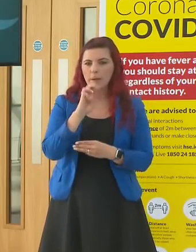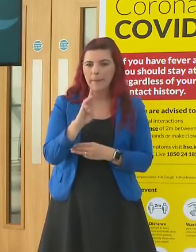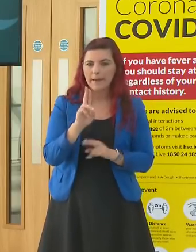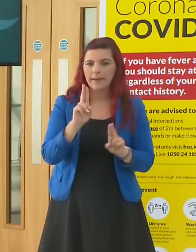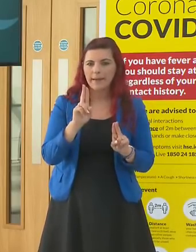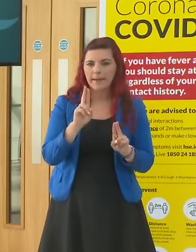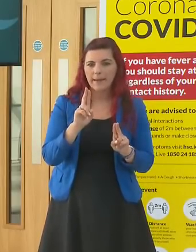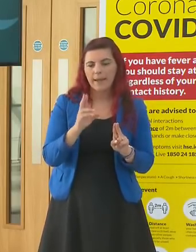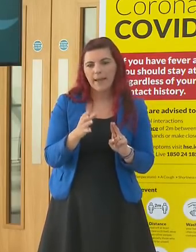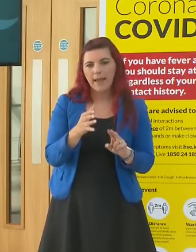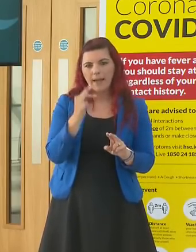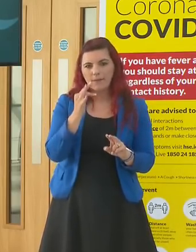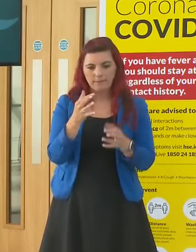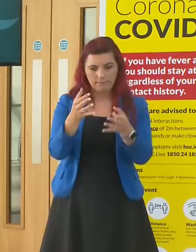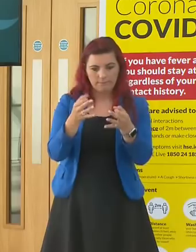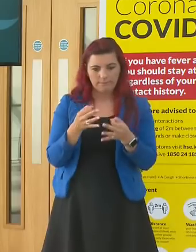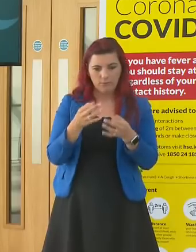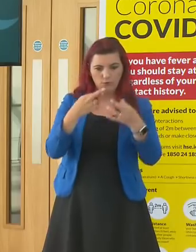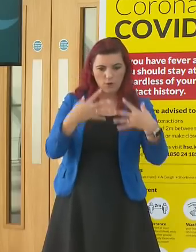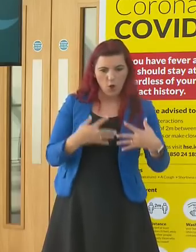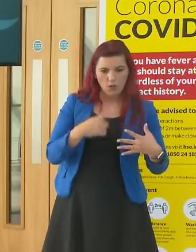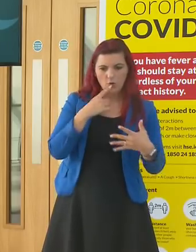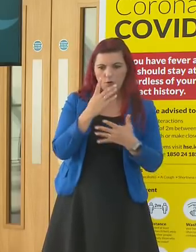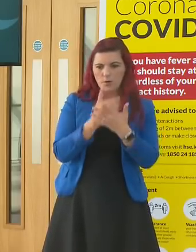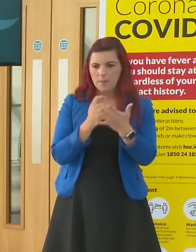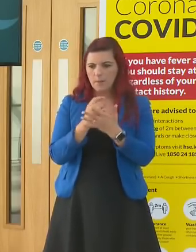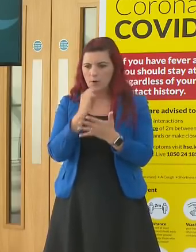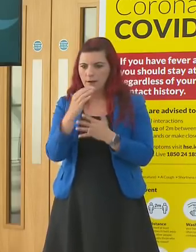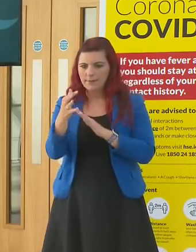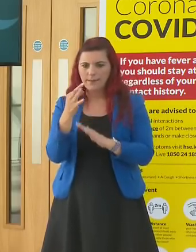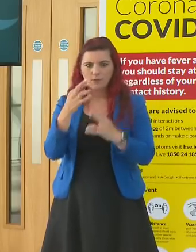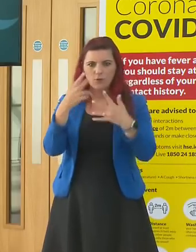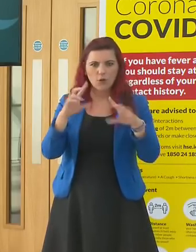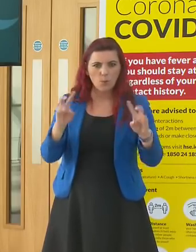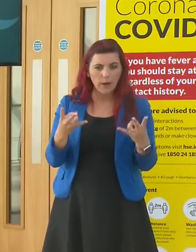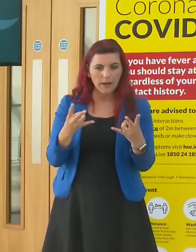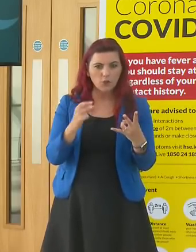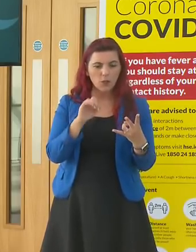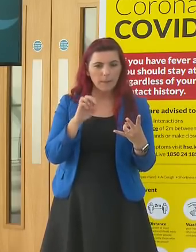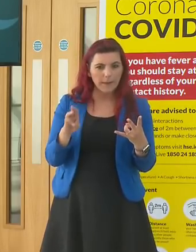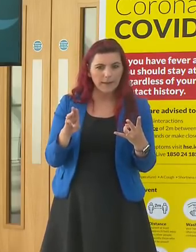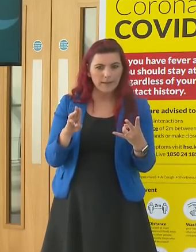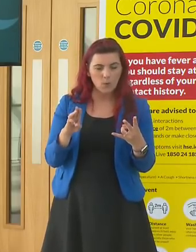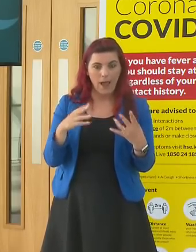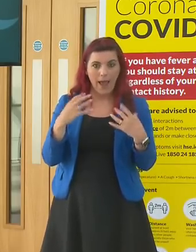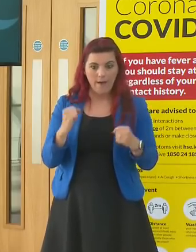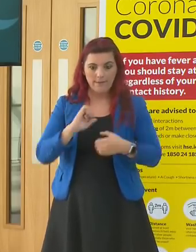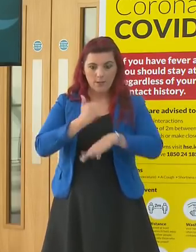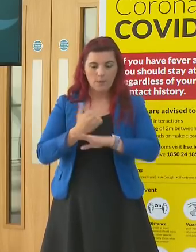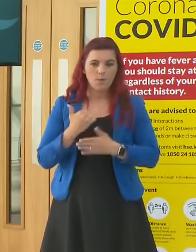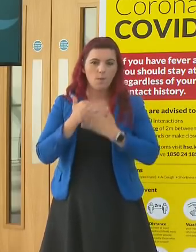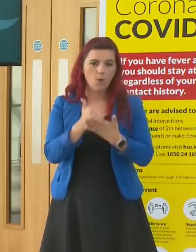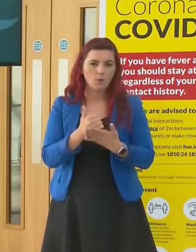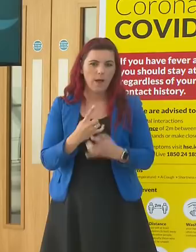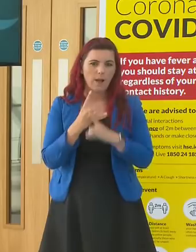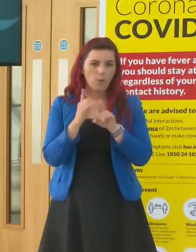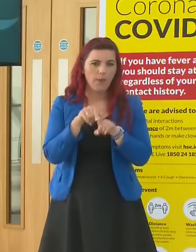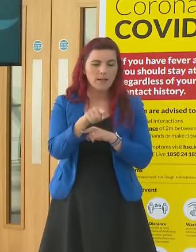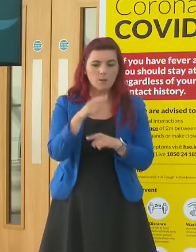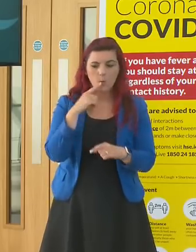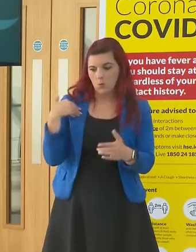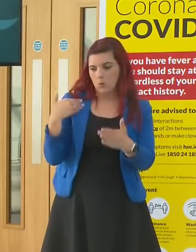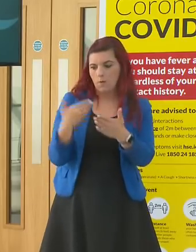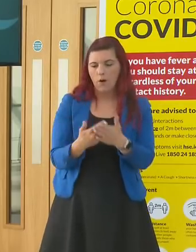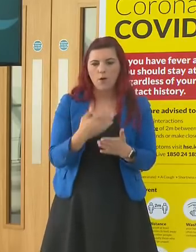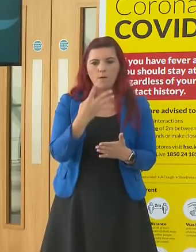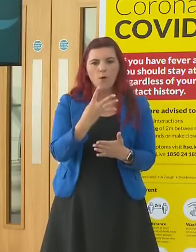become concerned around a result or a result not emanating quickly, support line to help them that. To date, we've received